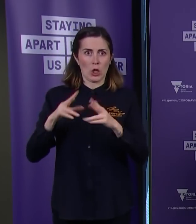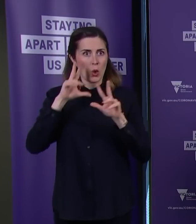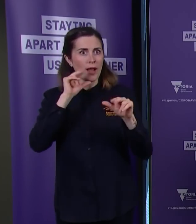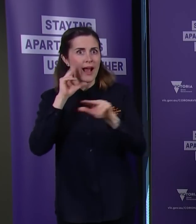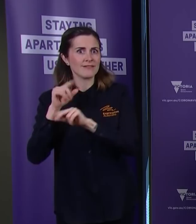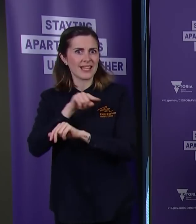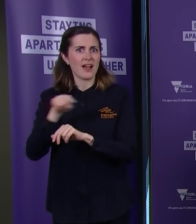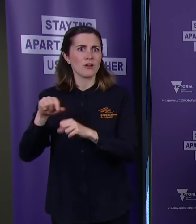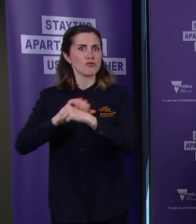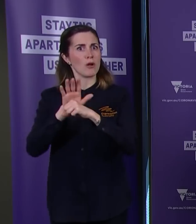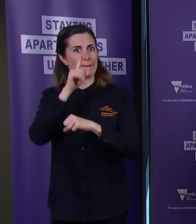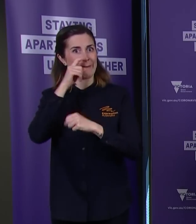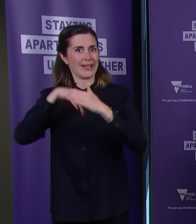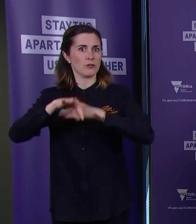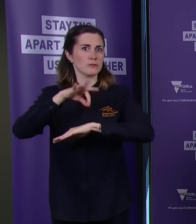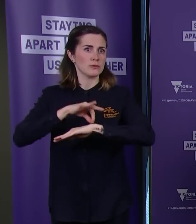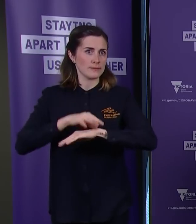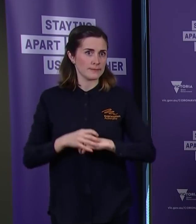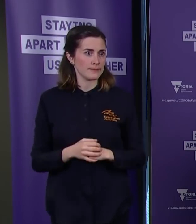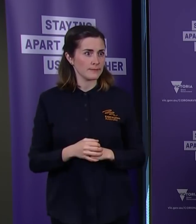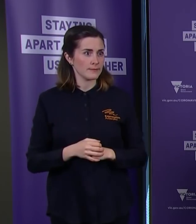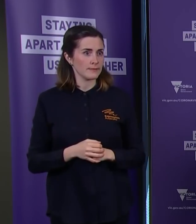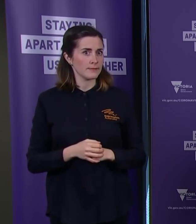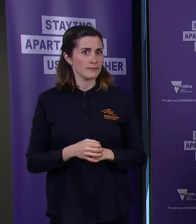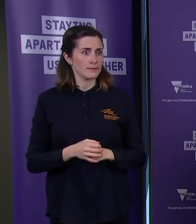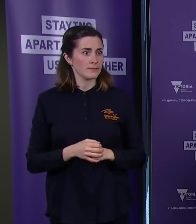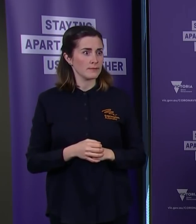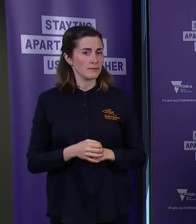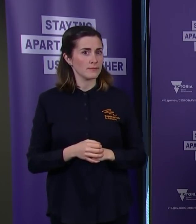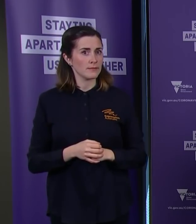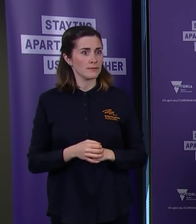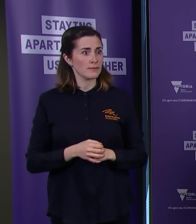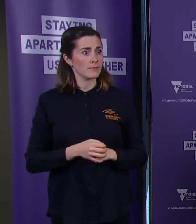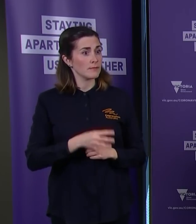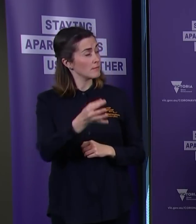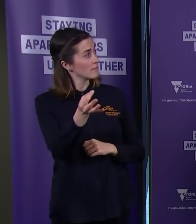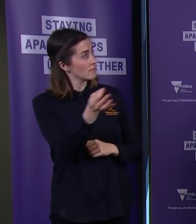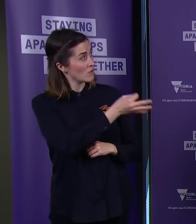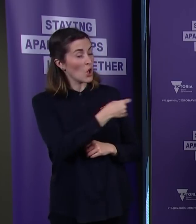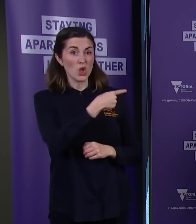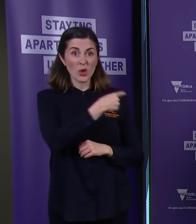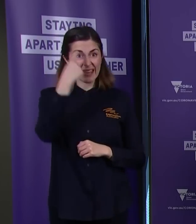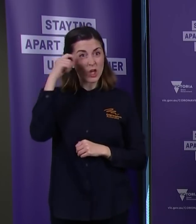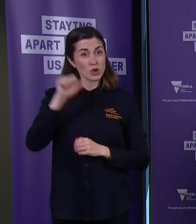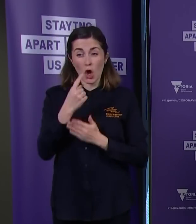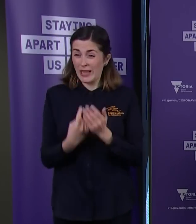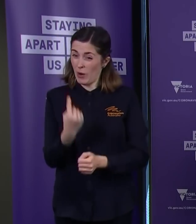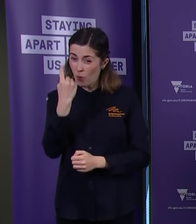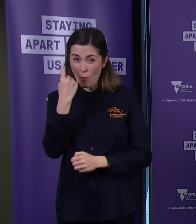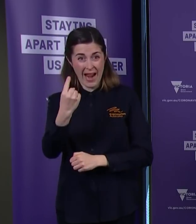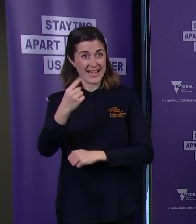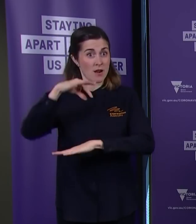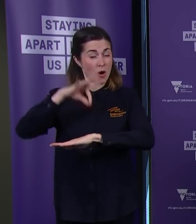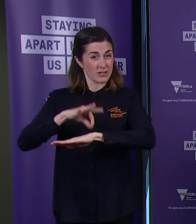important issues. What would the benefits be of doing something like that, treating all hospitalisations in one place? Well, look,